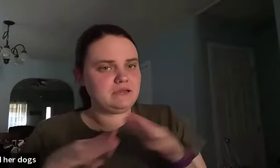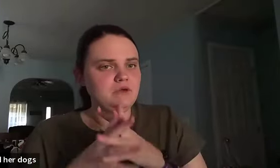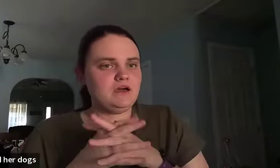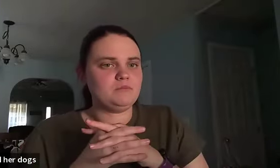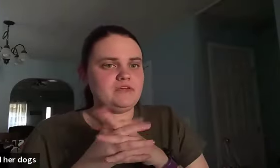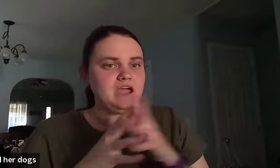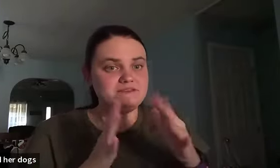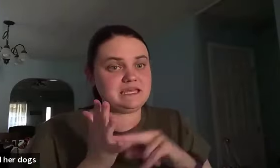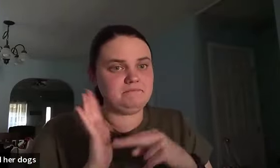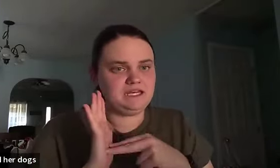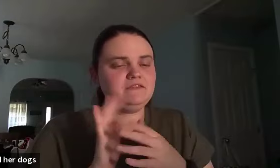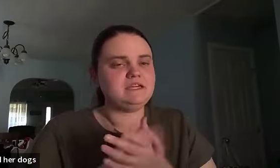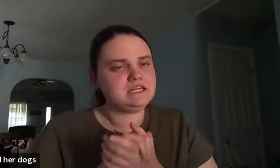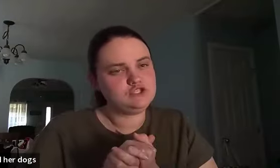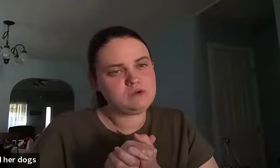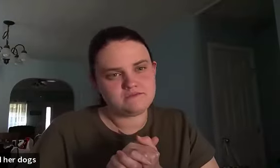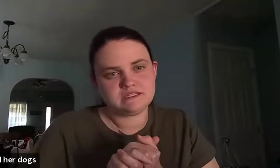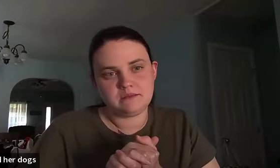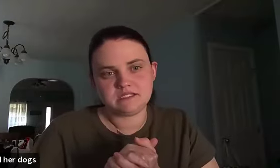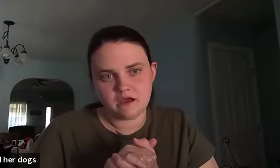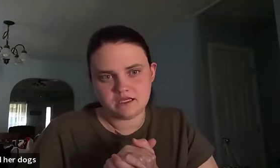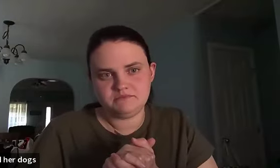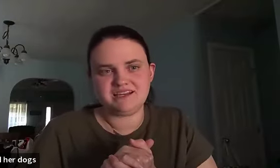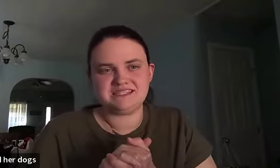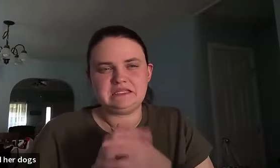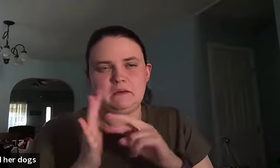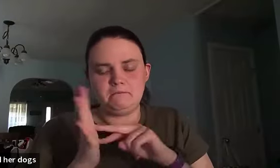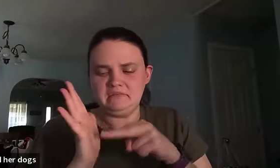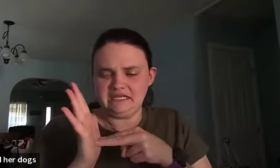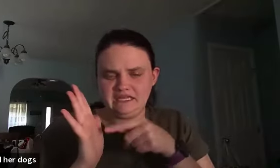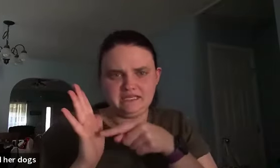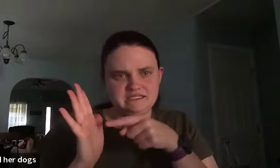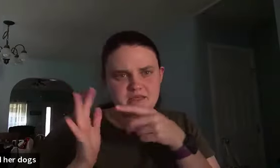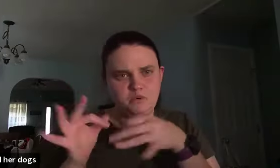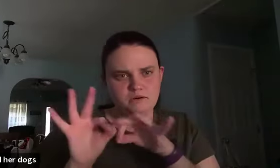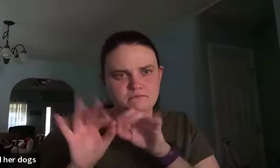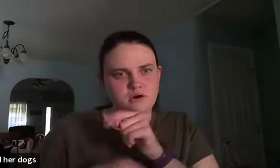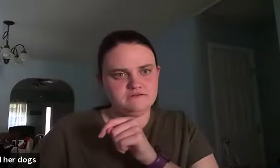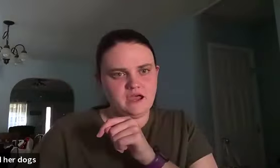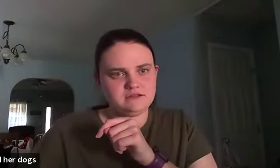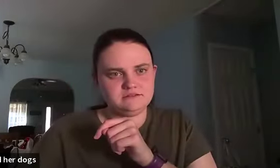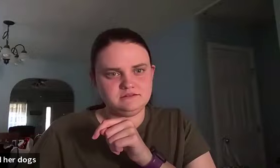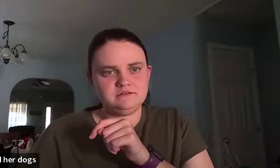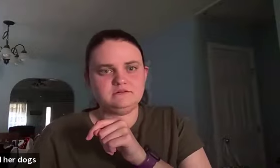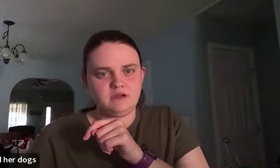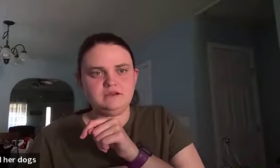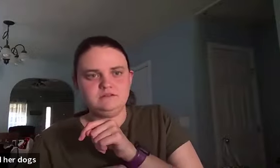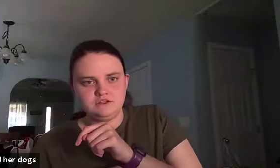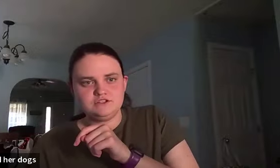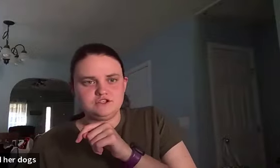same or they have the same meaning, they tend to have the same sign because the meaning is the important part of that. Okay? So